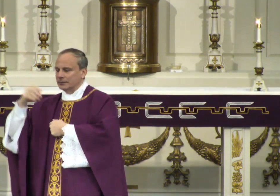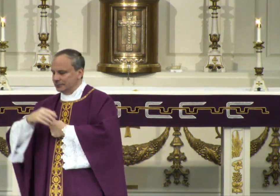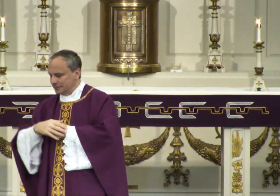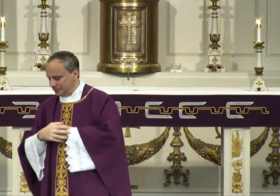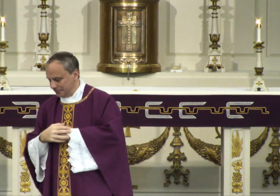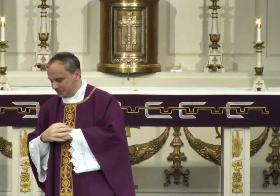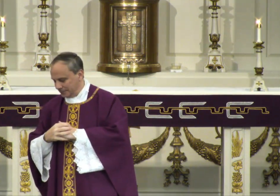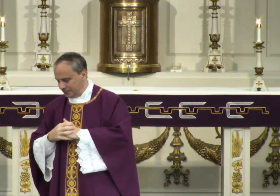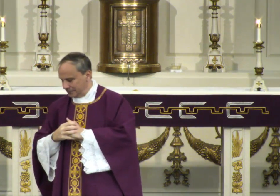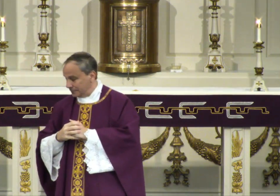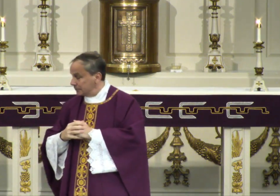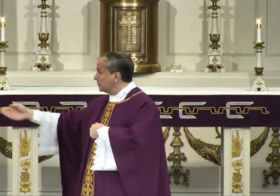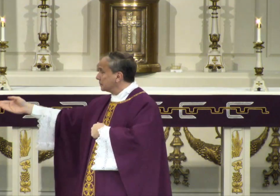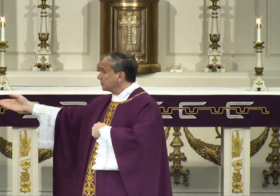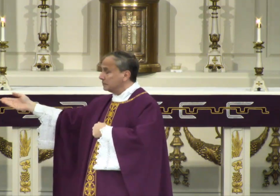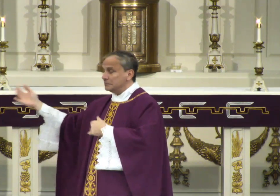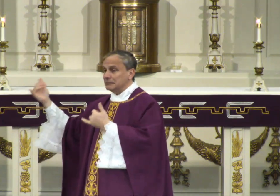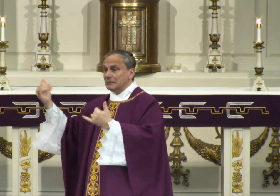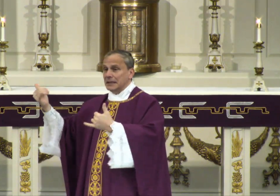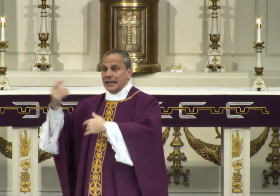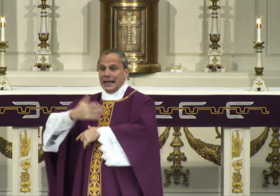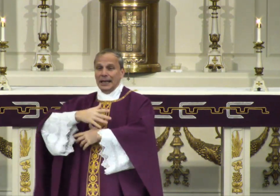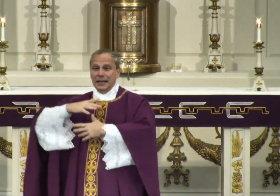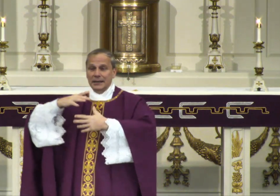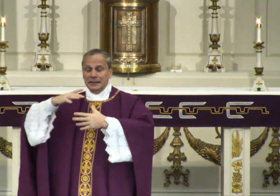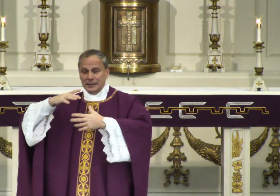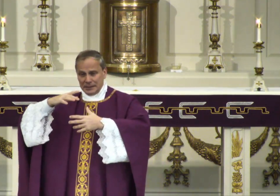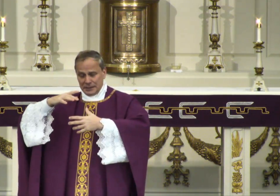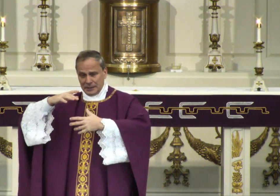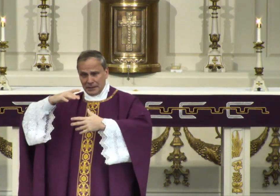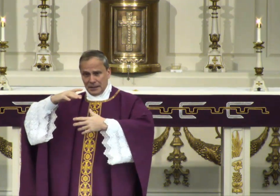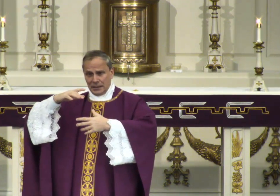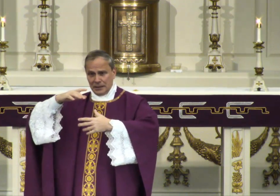And so we know that all things are possible with God.